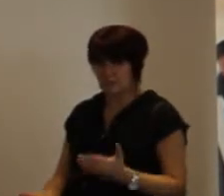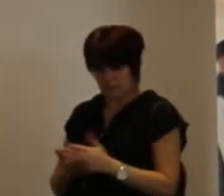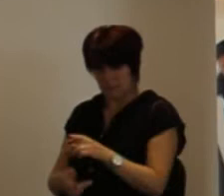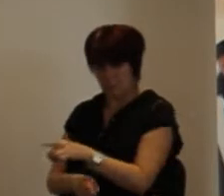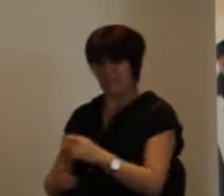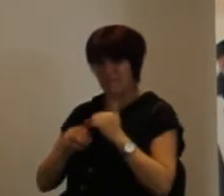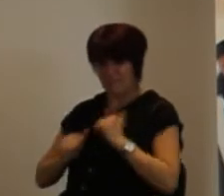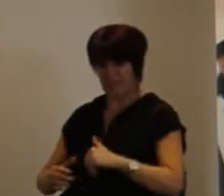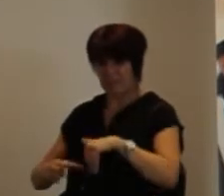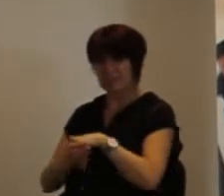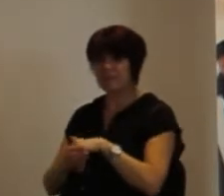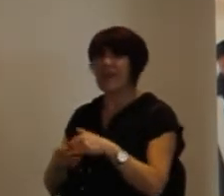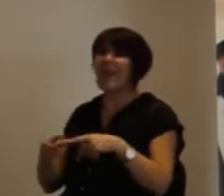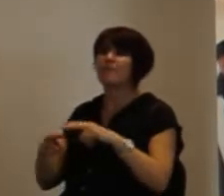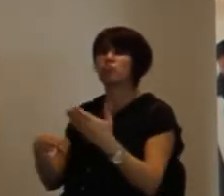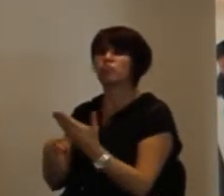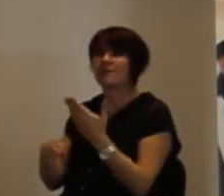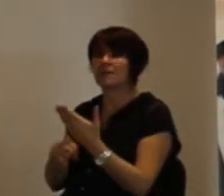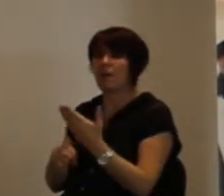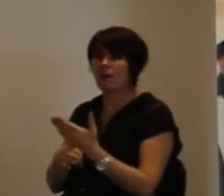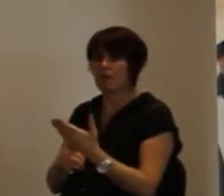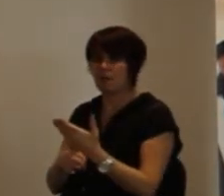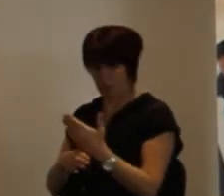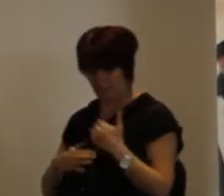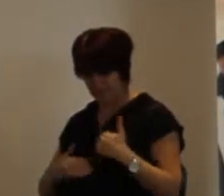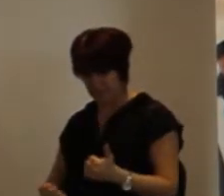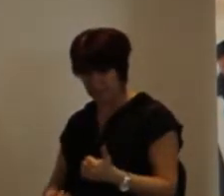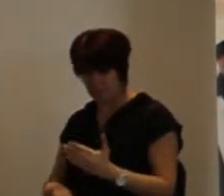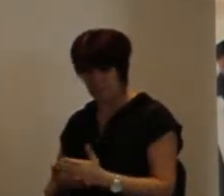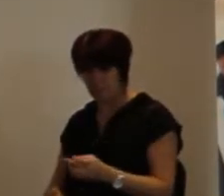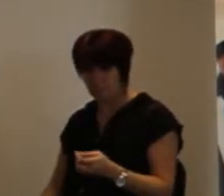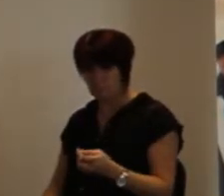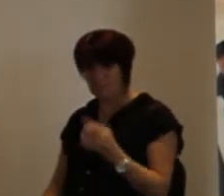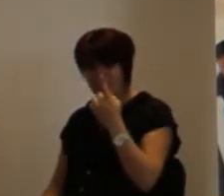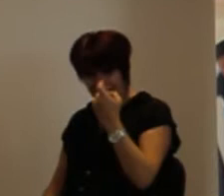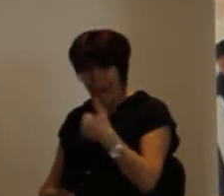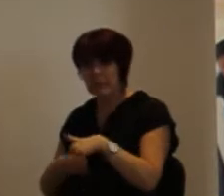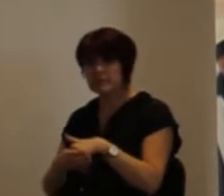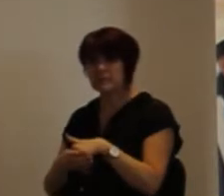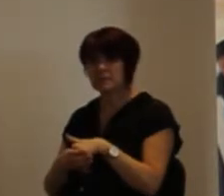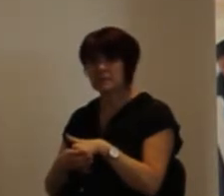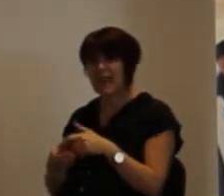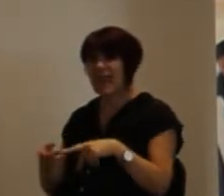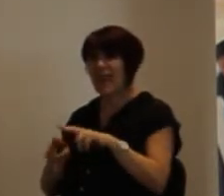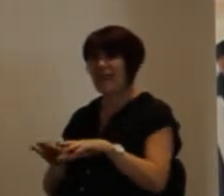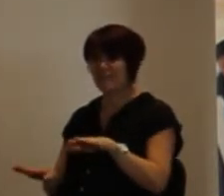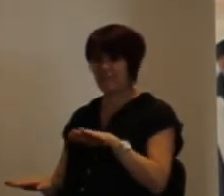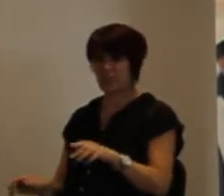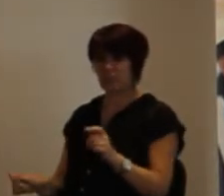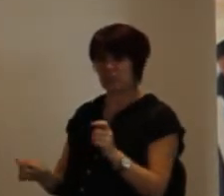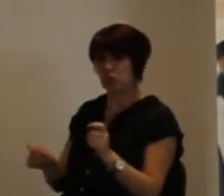fit to undertake, if it's a practical task they're supposed to be doing? Are they able to do it? Will the adjustment